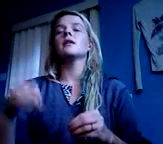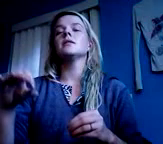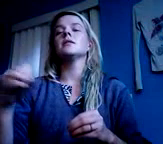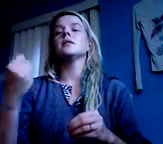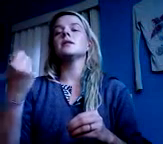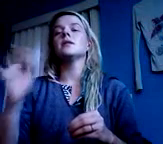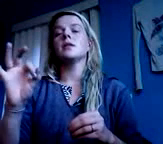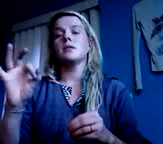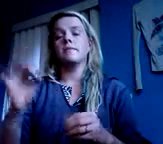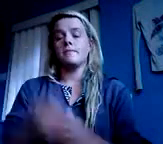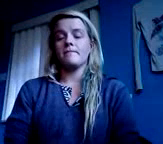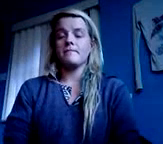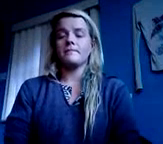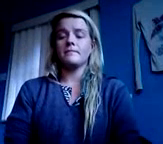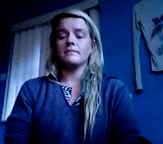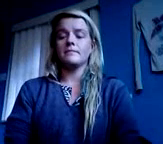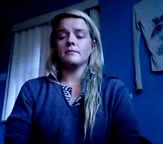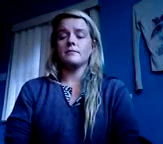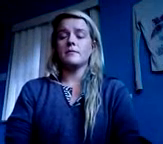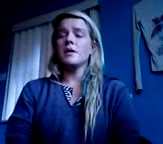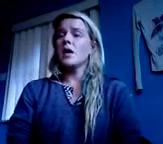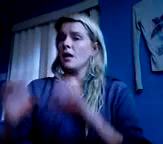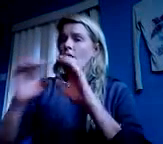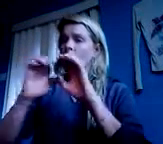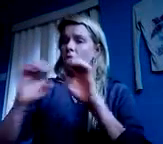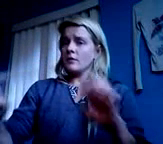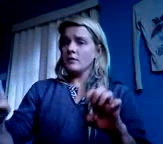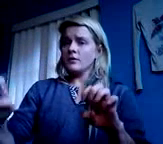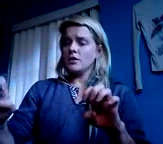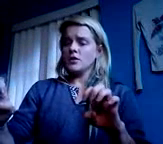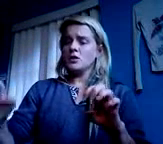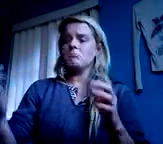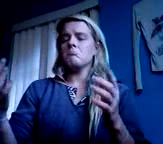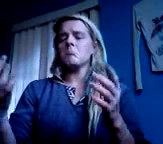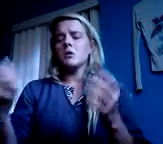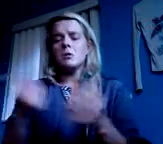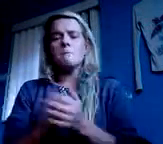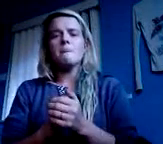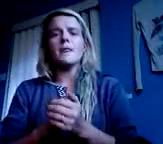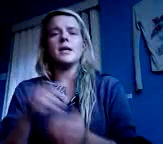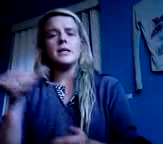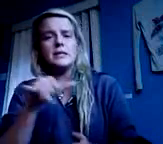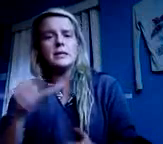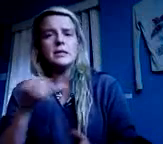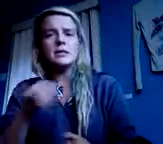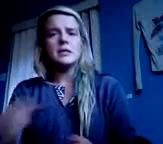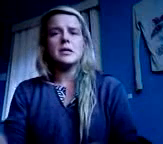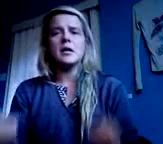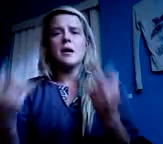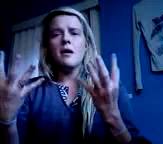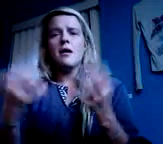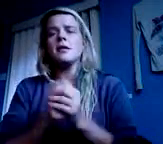Now this equation, we've just balanced it mathematically, but it's not really balanced chemically because it doesn't really make sense for a fraction of a molecule to be reacting with